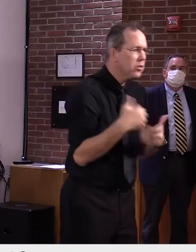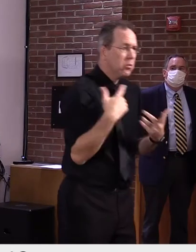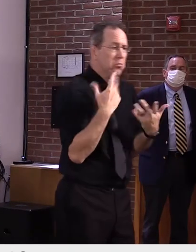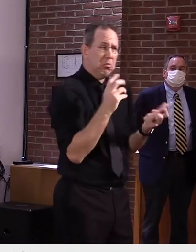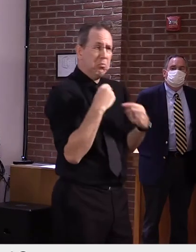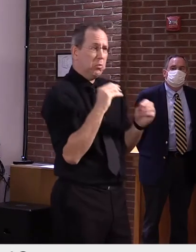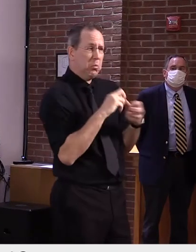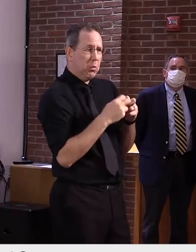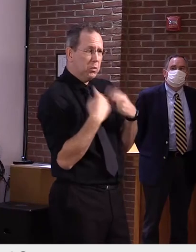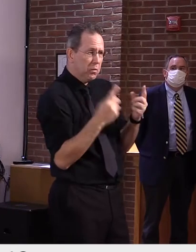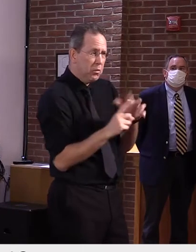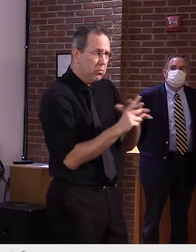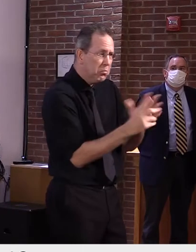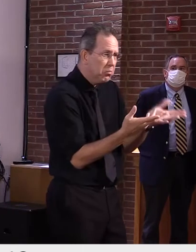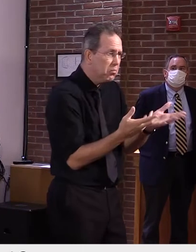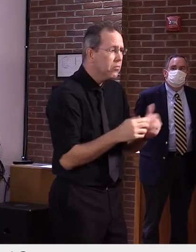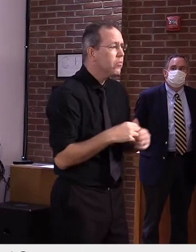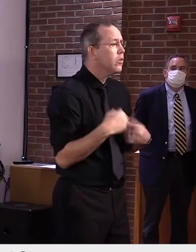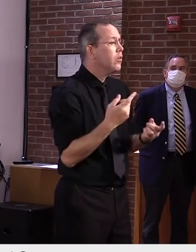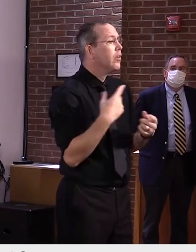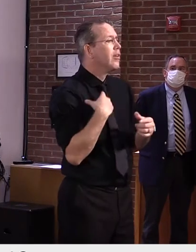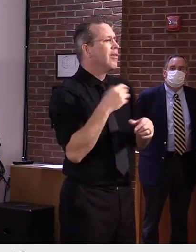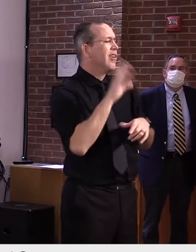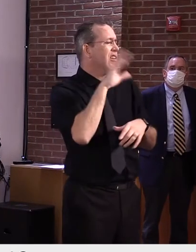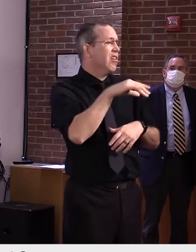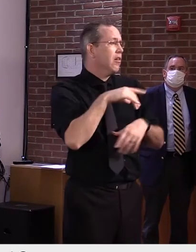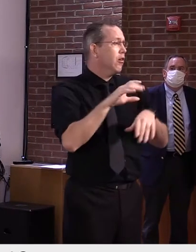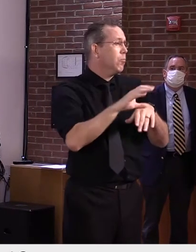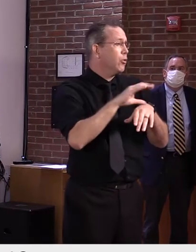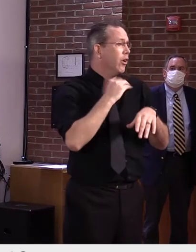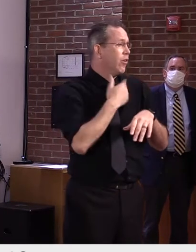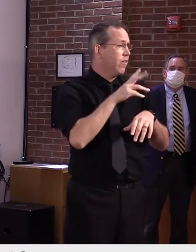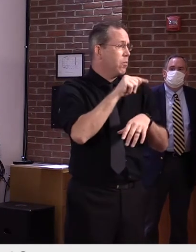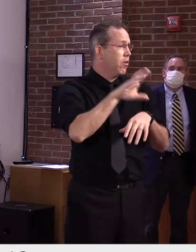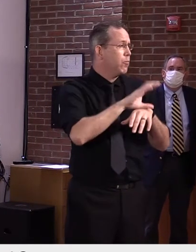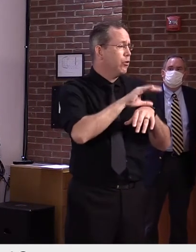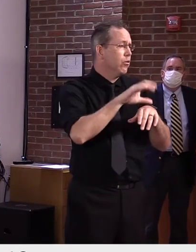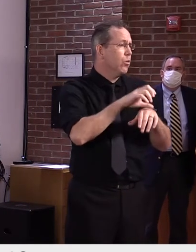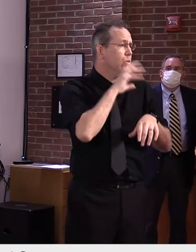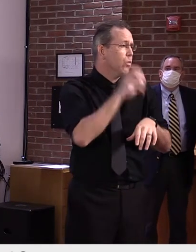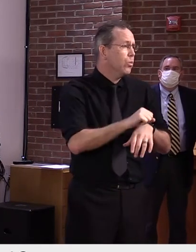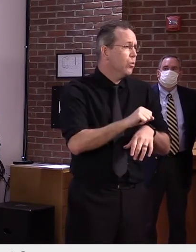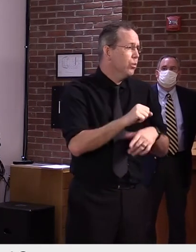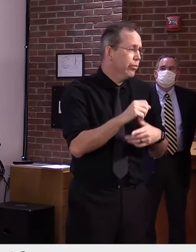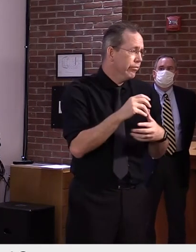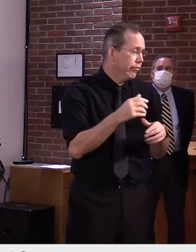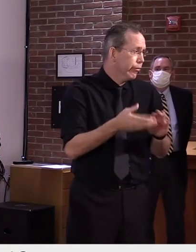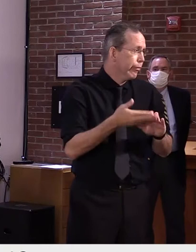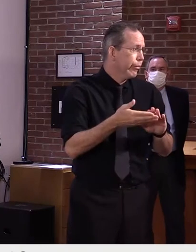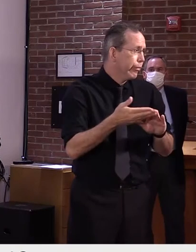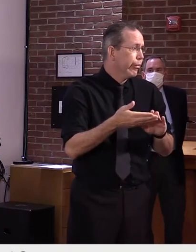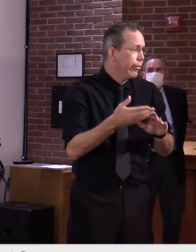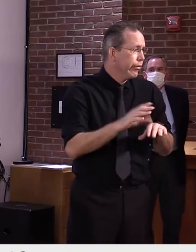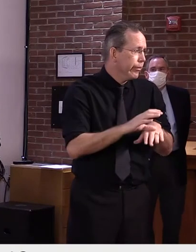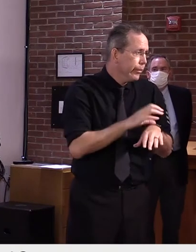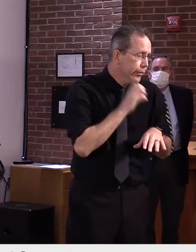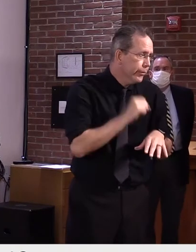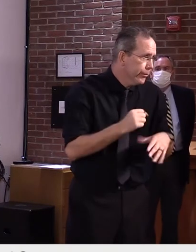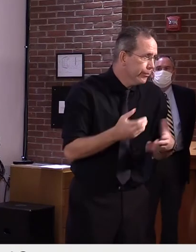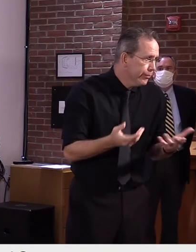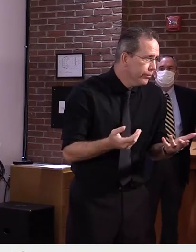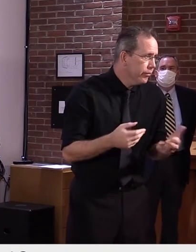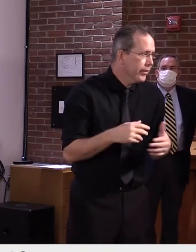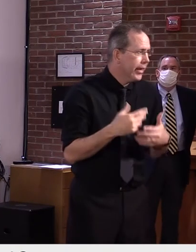mainframe that needs to be replaced it's 50 years old uh it's going to continue to be a problem in the in the